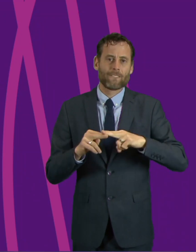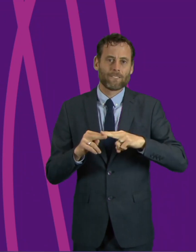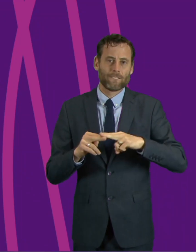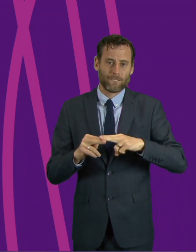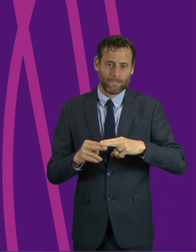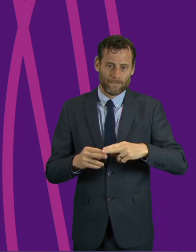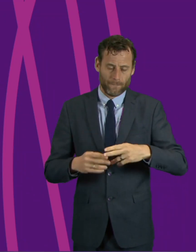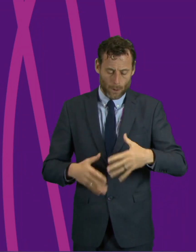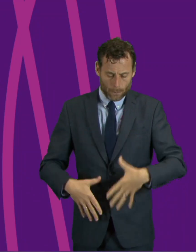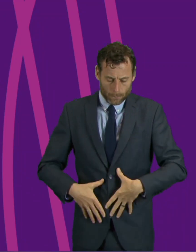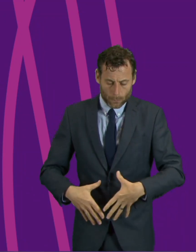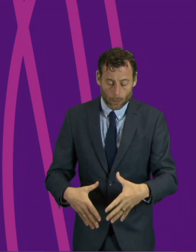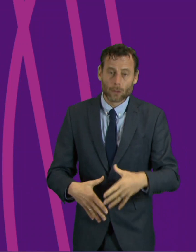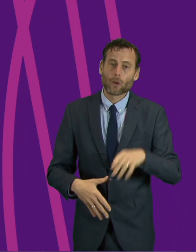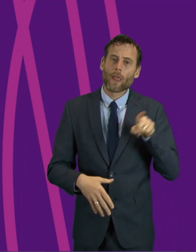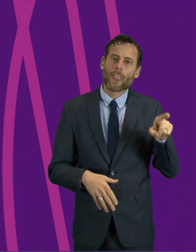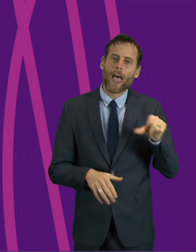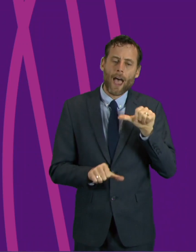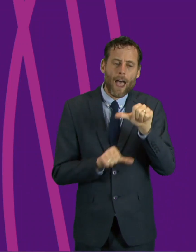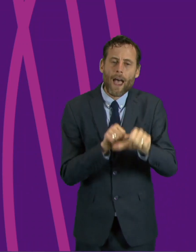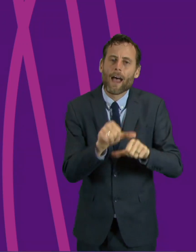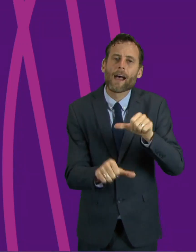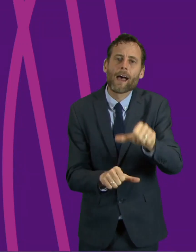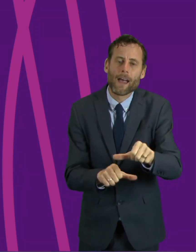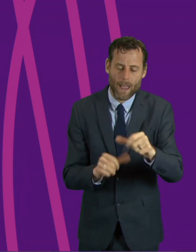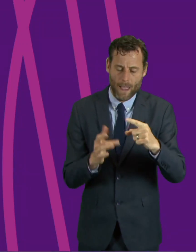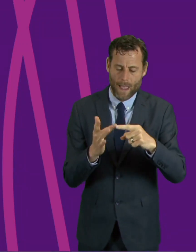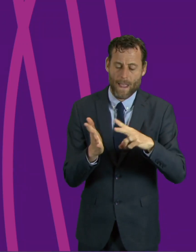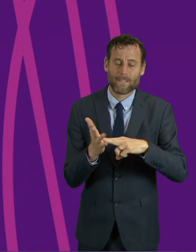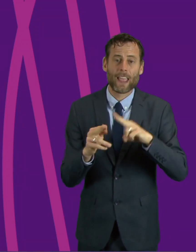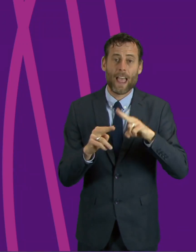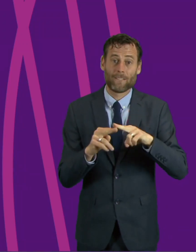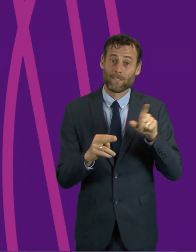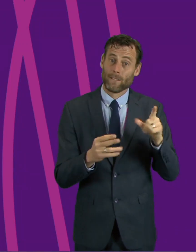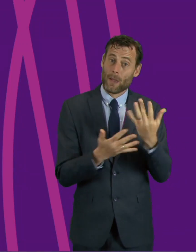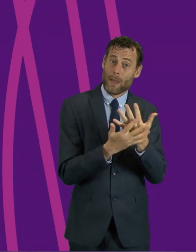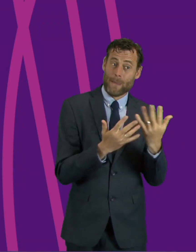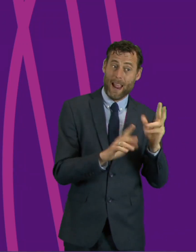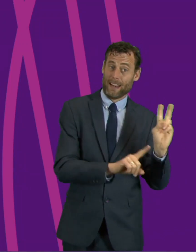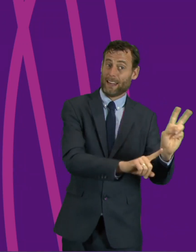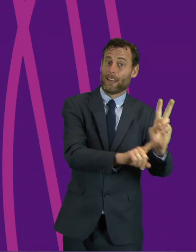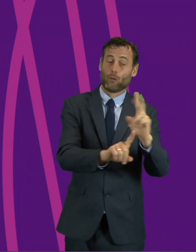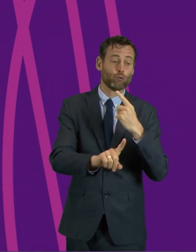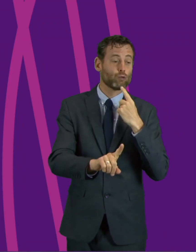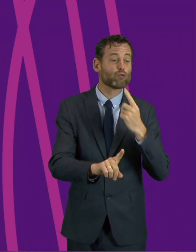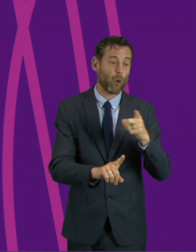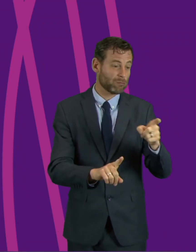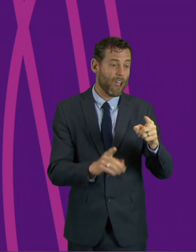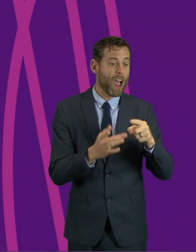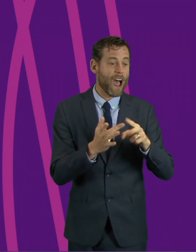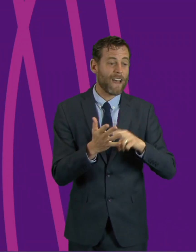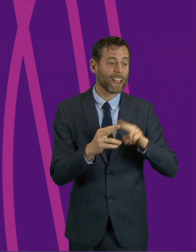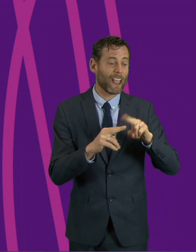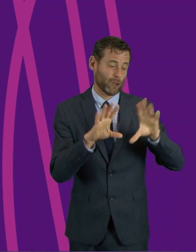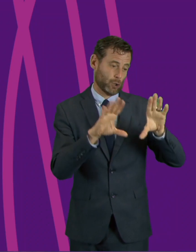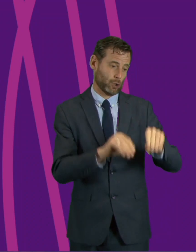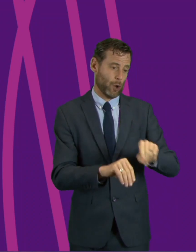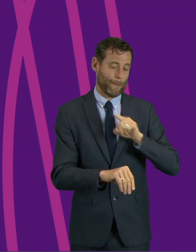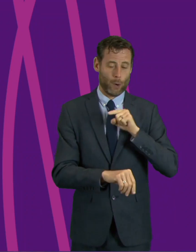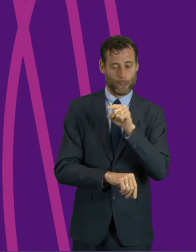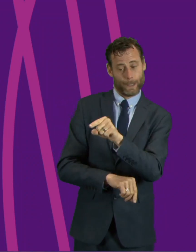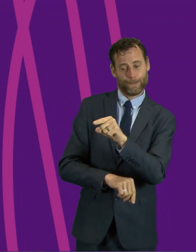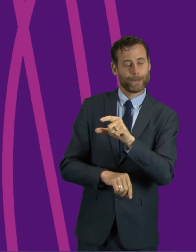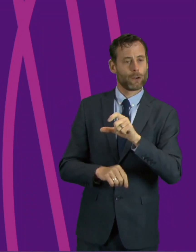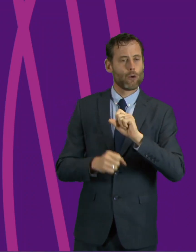was being stopped due to COVID-19. It was one letter among hundreds. It is a decision that is both completely understandable,